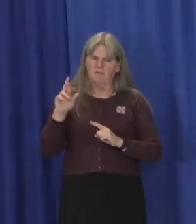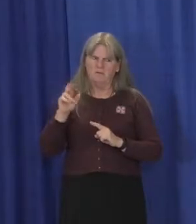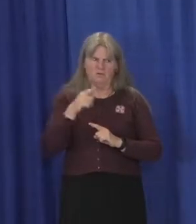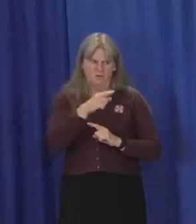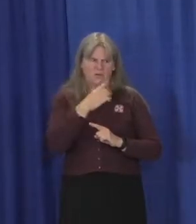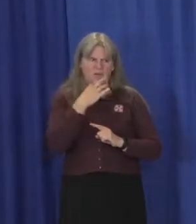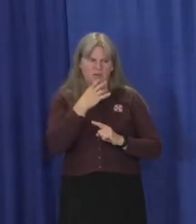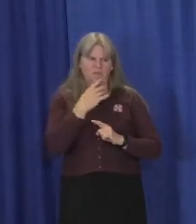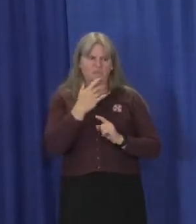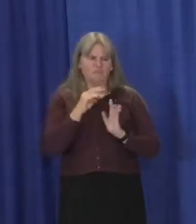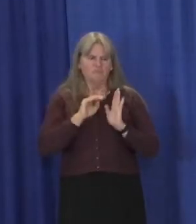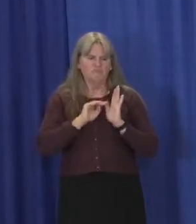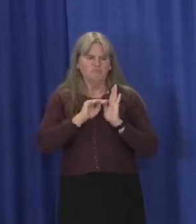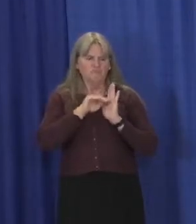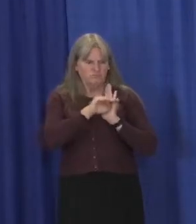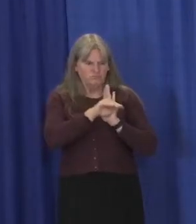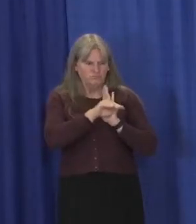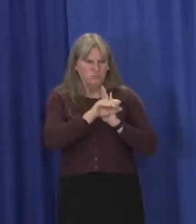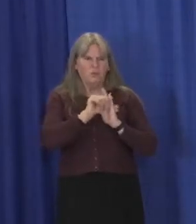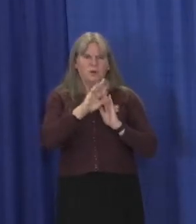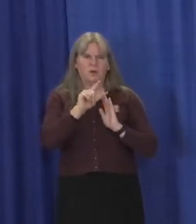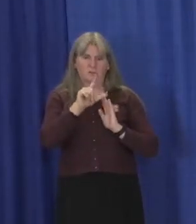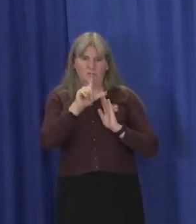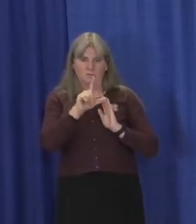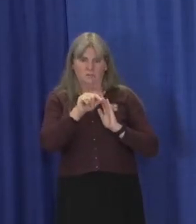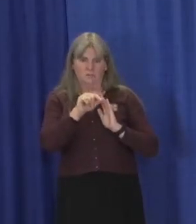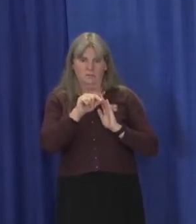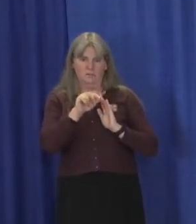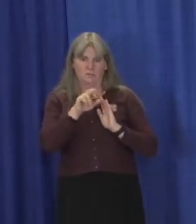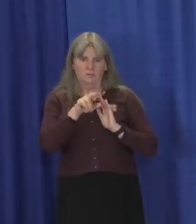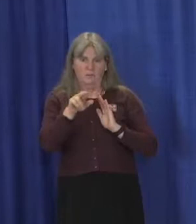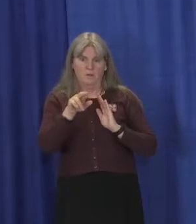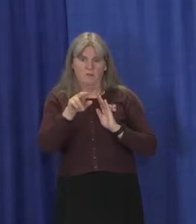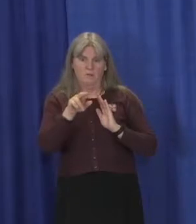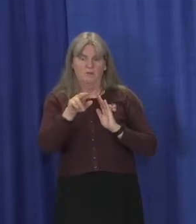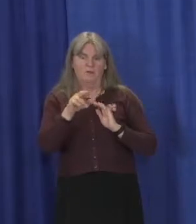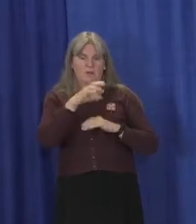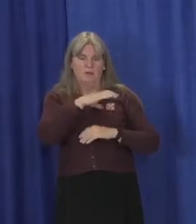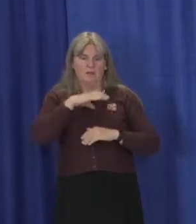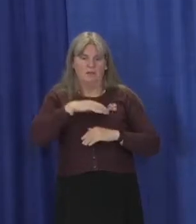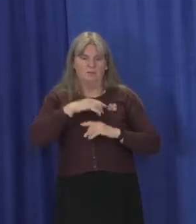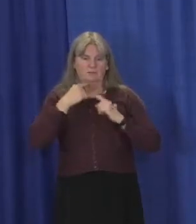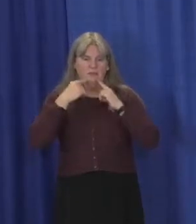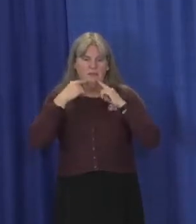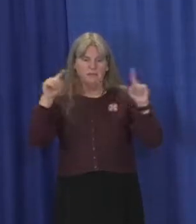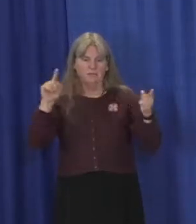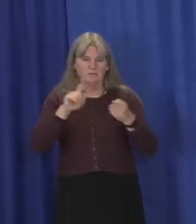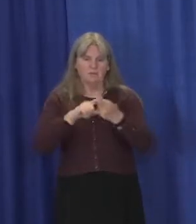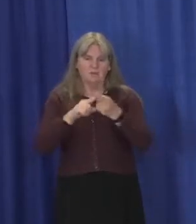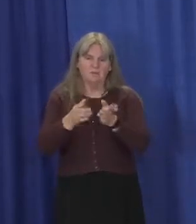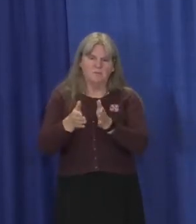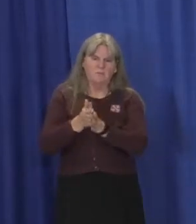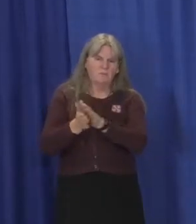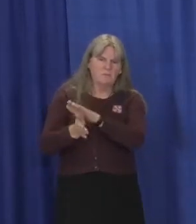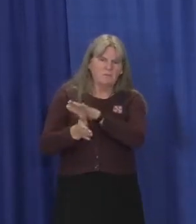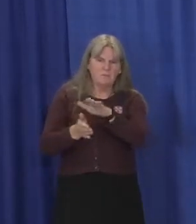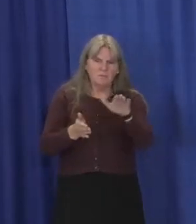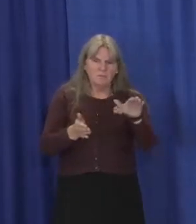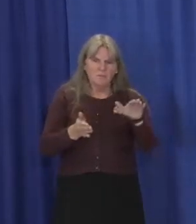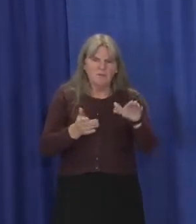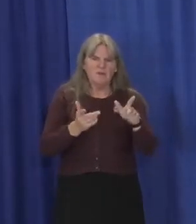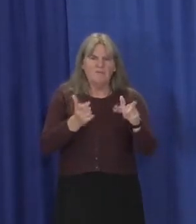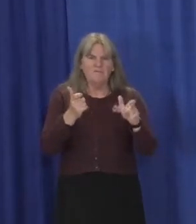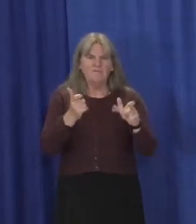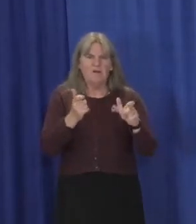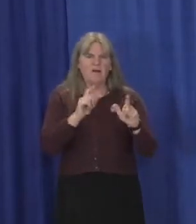has stabilized. On August 20th, we saw the Ross River Denna Council put out a release saying that they had requested a rapid